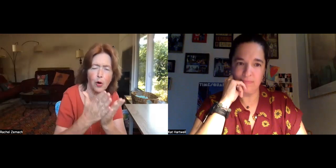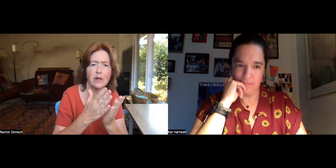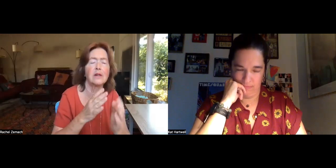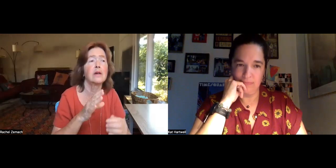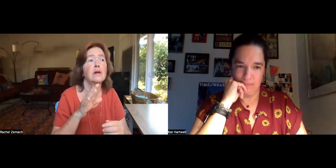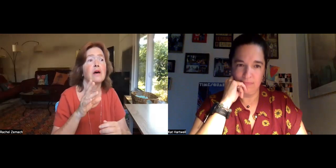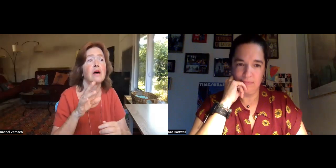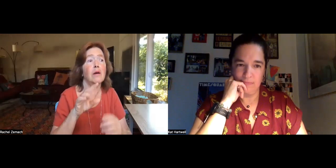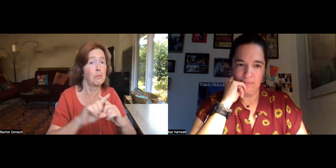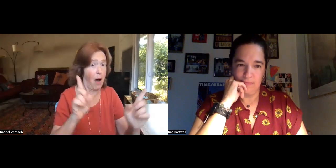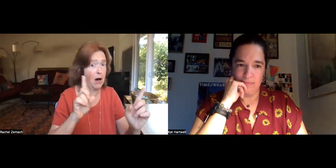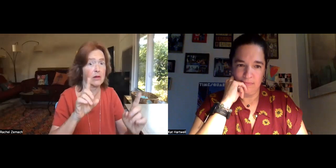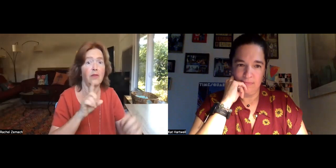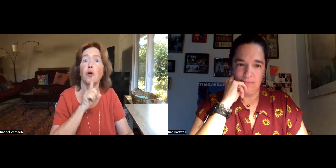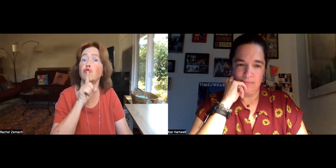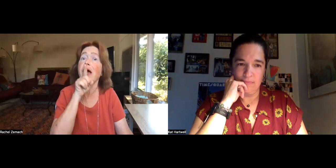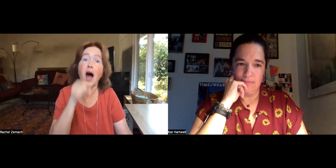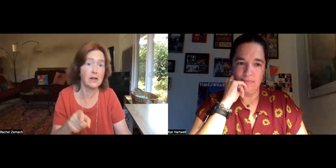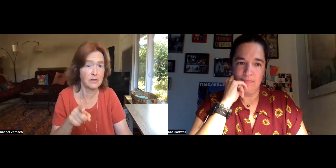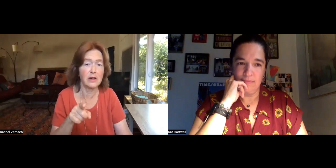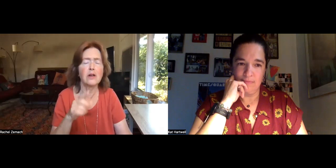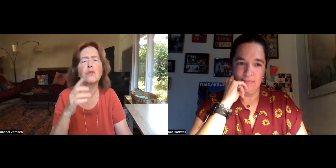book. Part of the reality